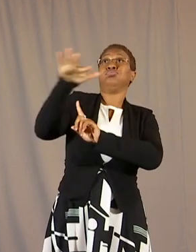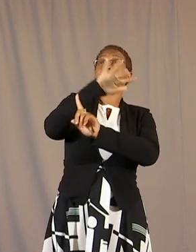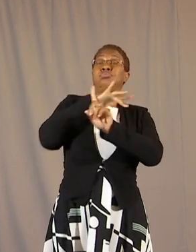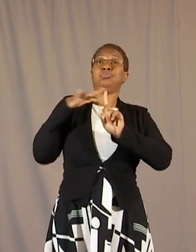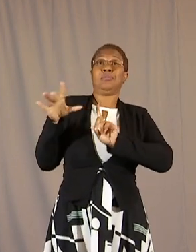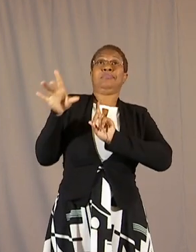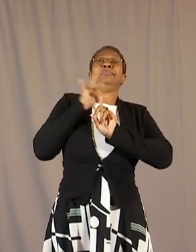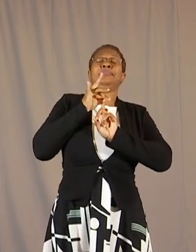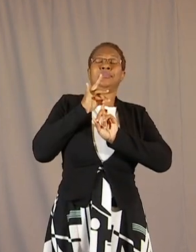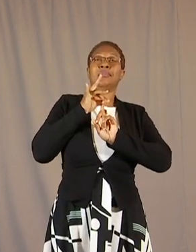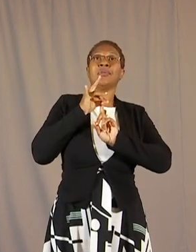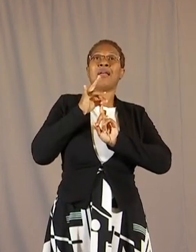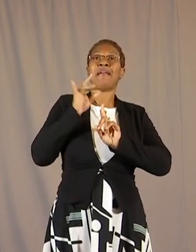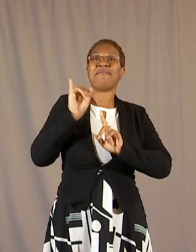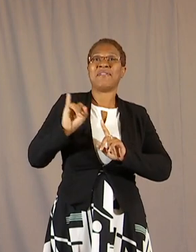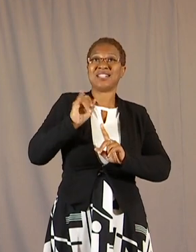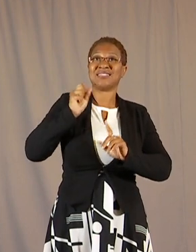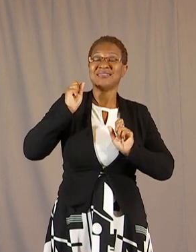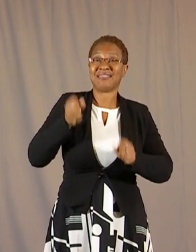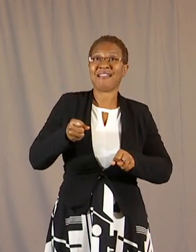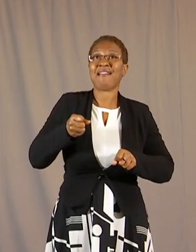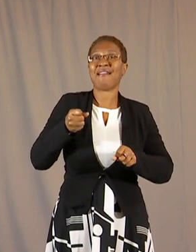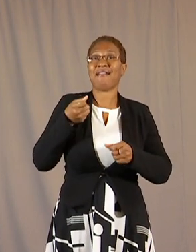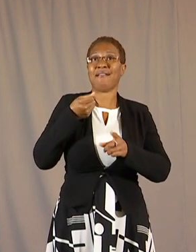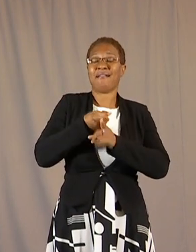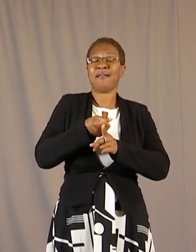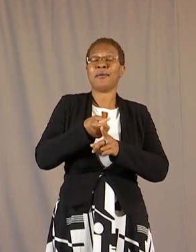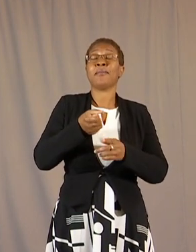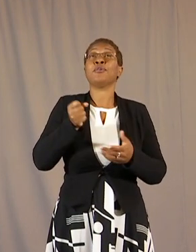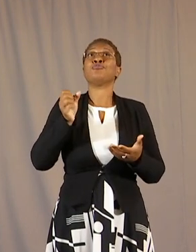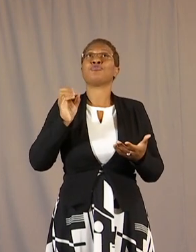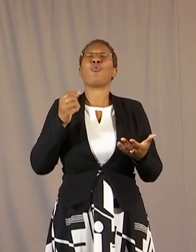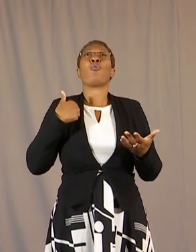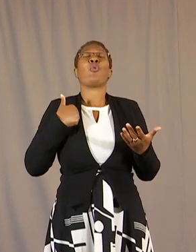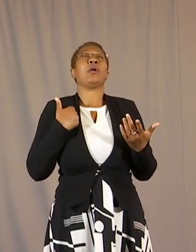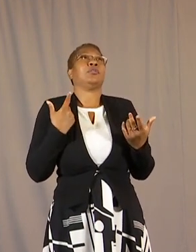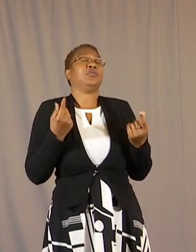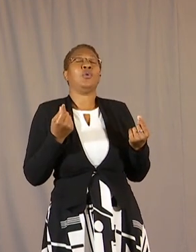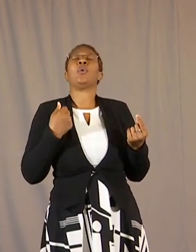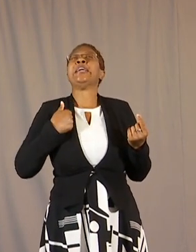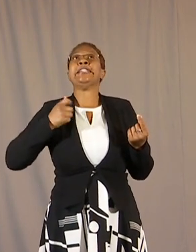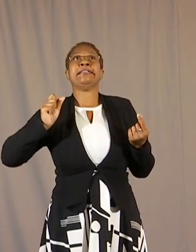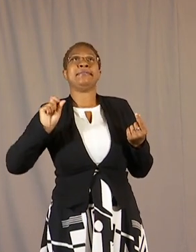of infection. And then we asked task force members,